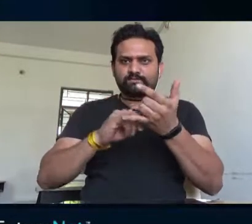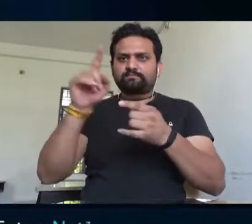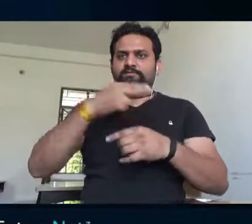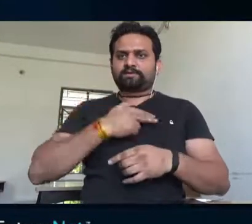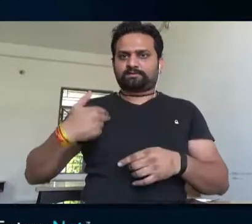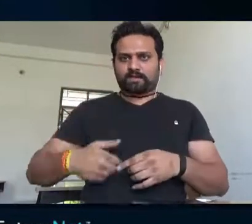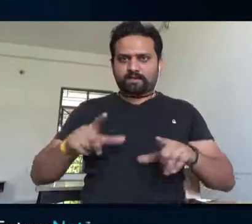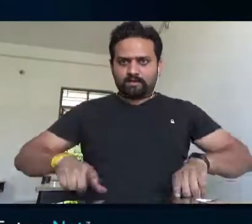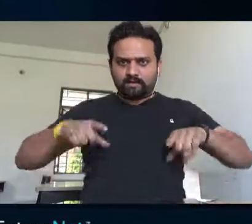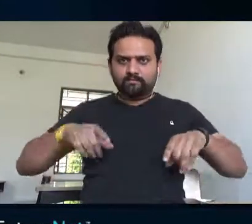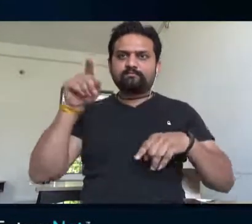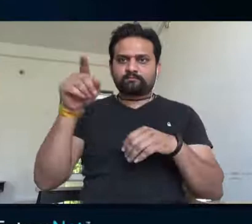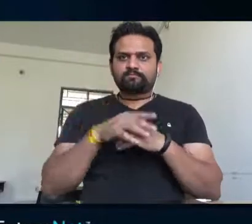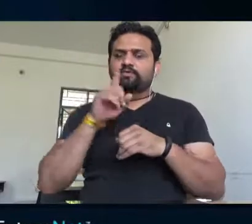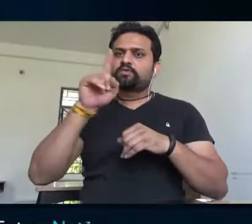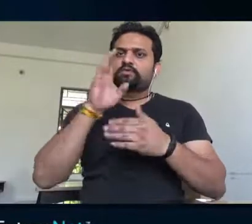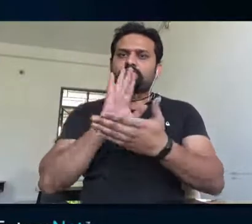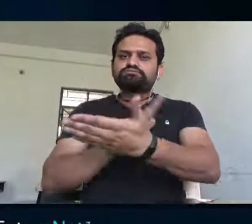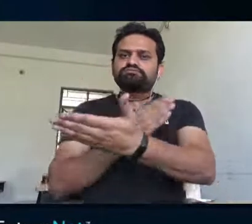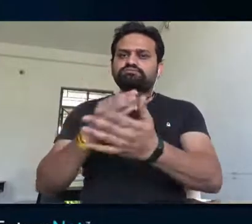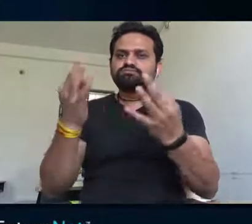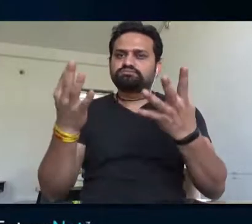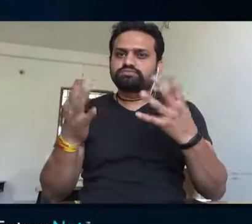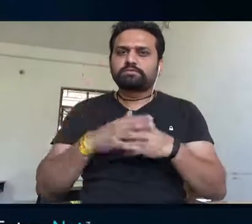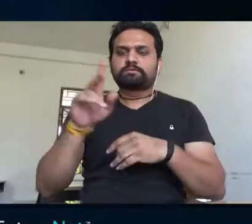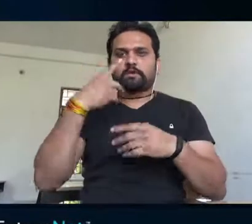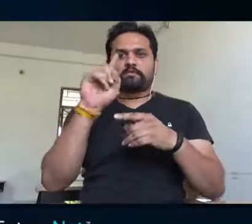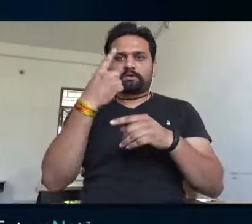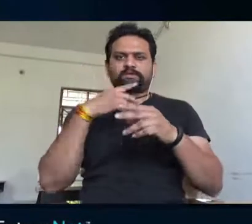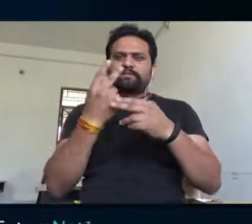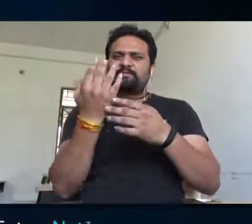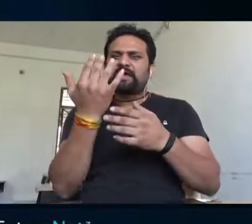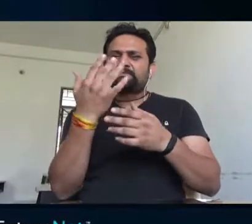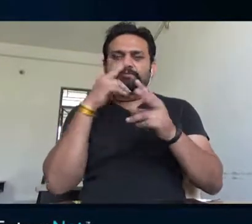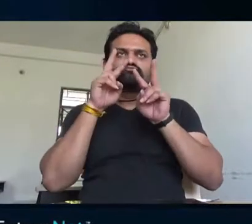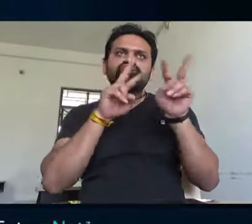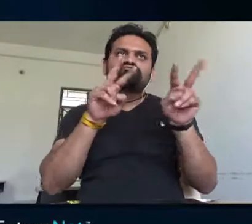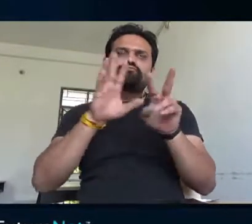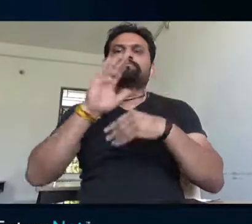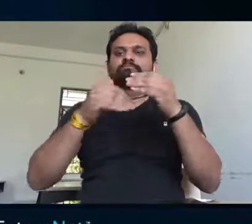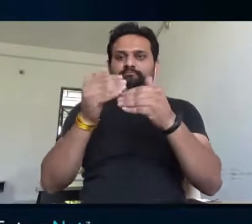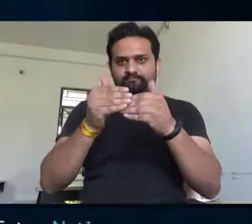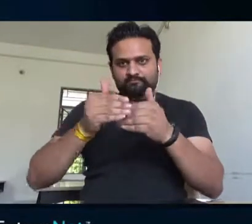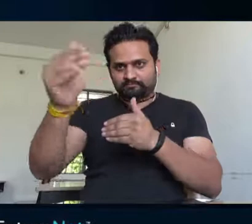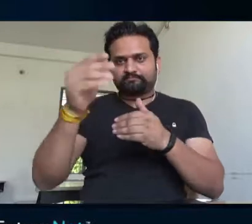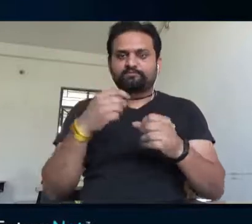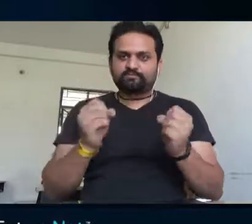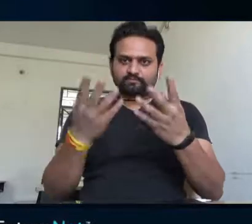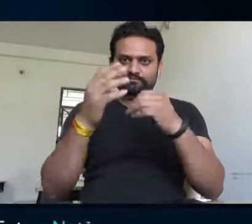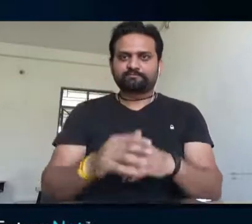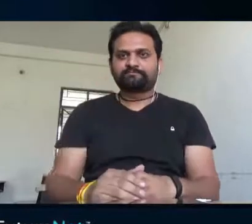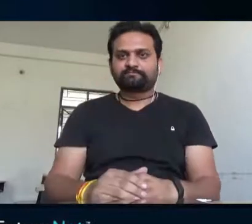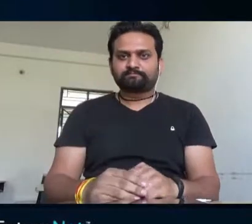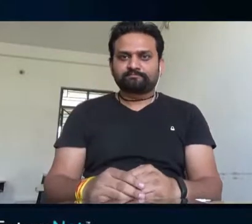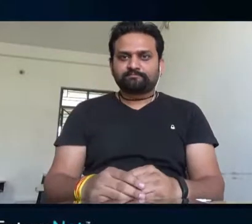our superstar, Mr. James from China, with his wonderful, lovely song. And let's take a look to that 3 minutes,